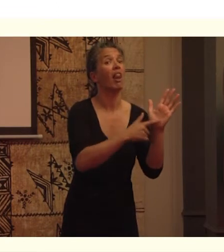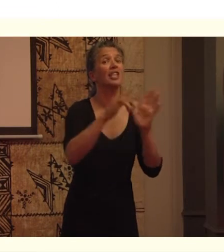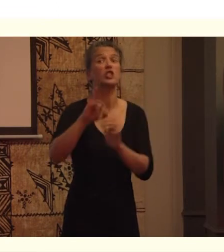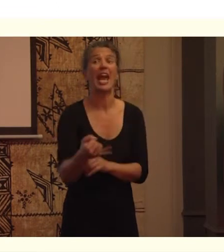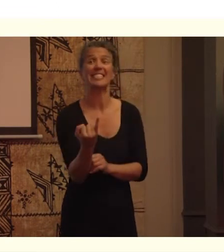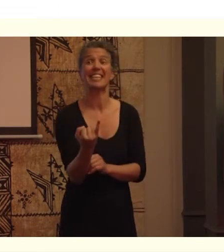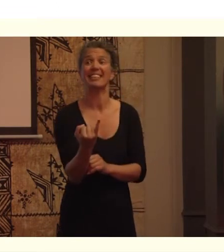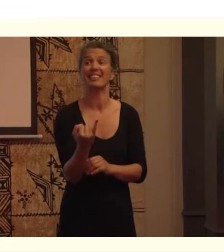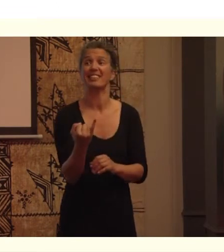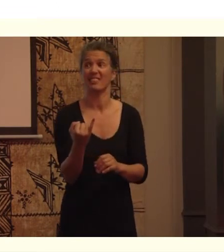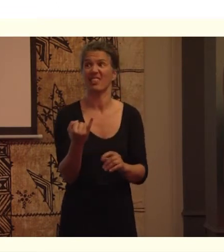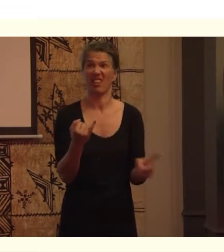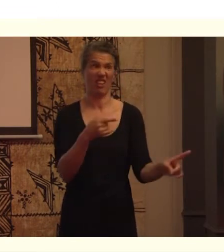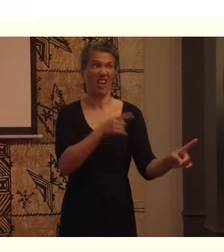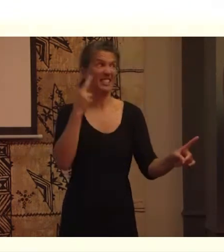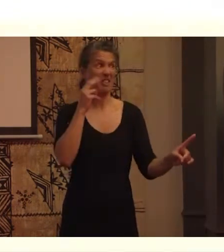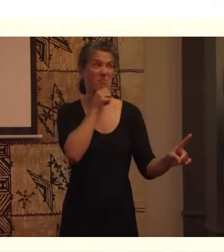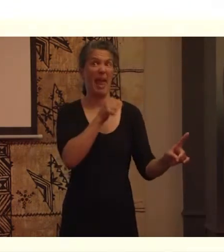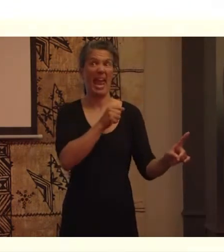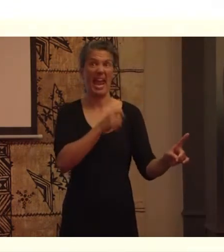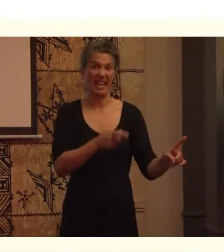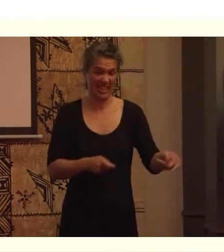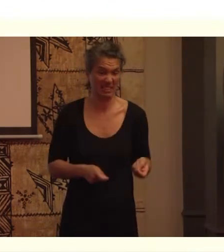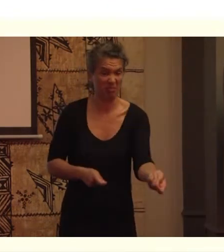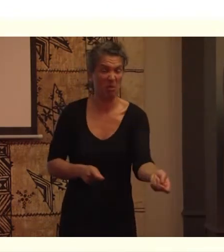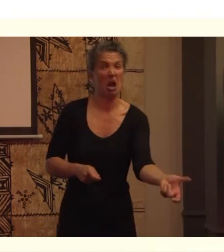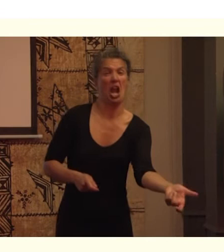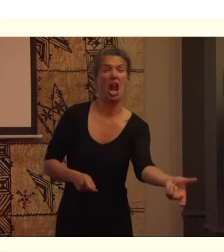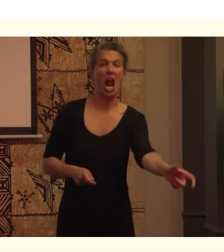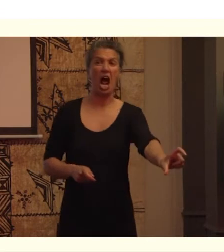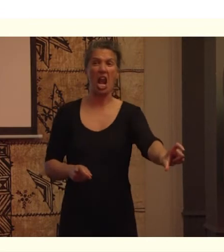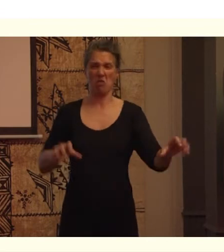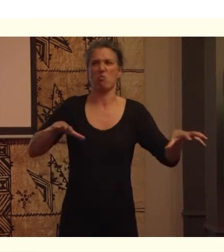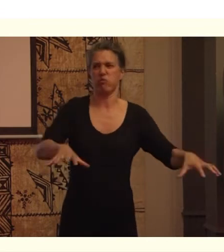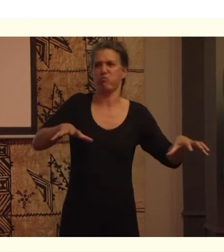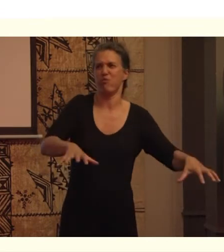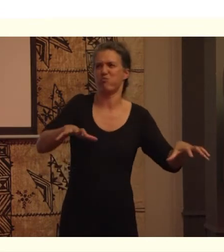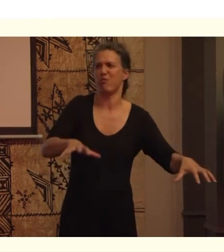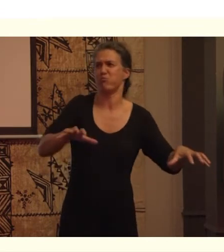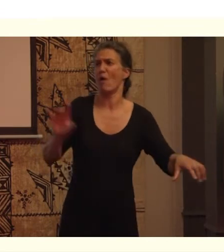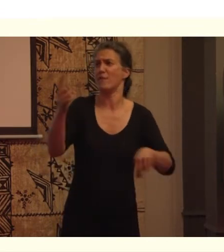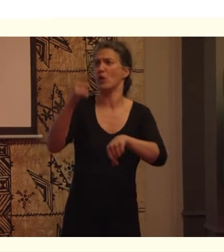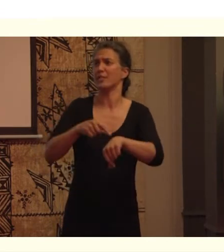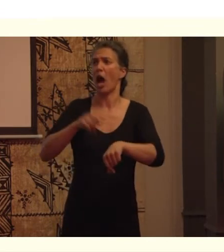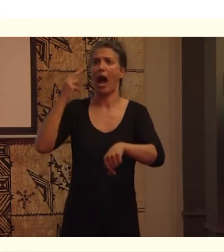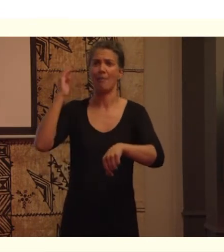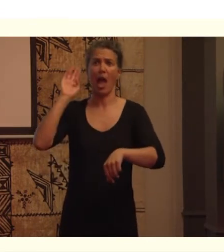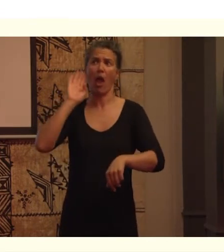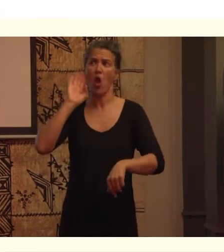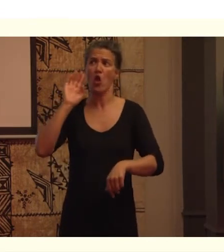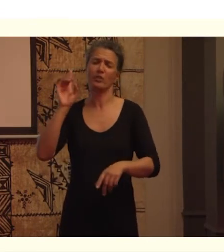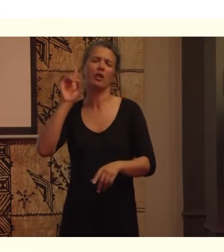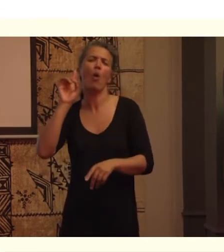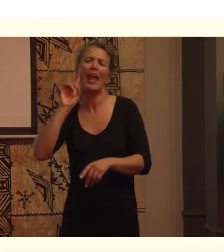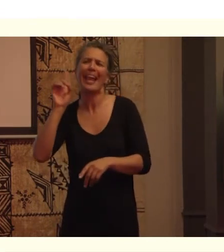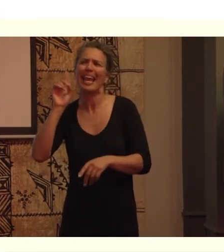in his car. He loved it, but he couldn't actually hear it. It was the vibration. So it was the very first time I ever heard Thriller and all that, and I was blown away, you